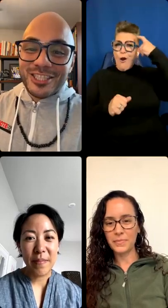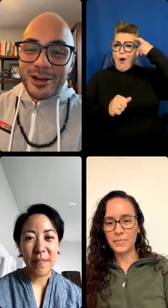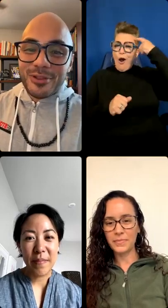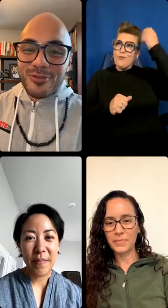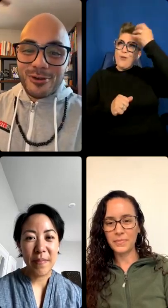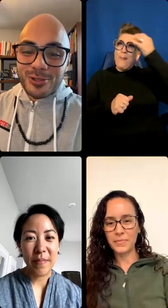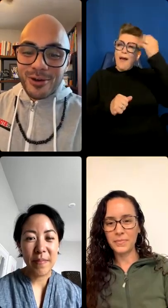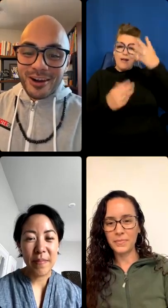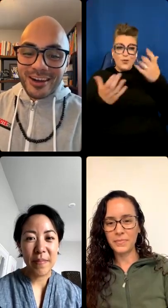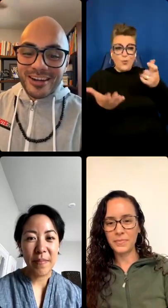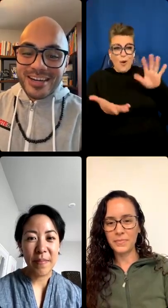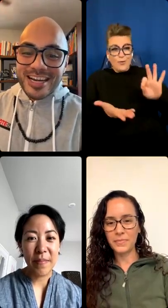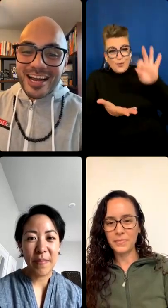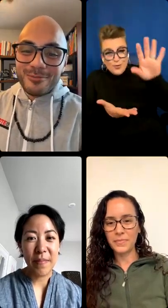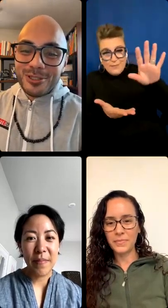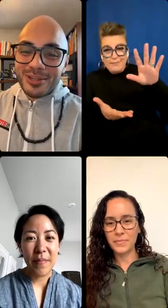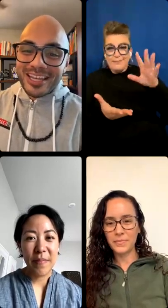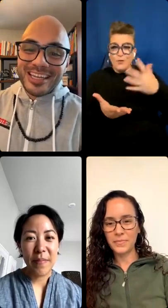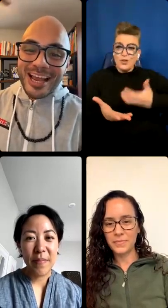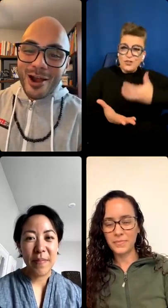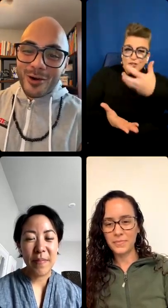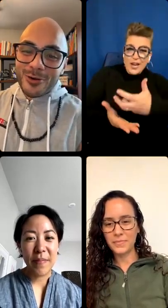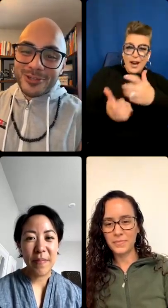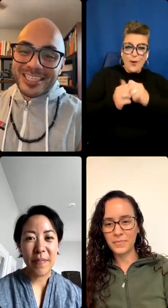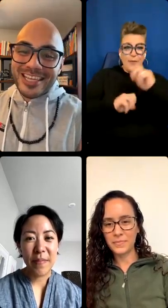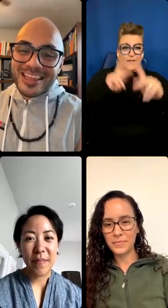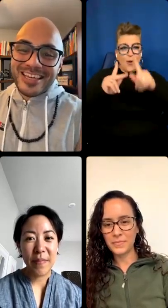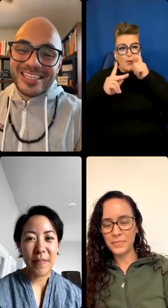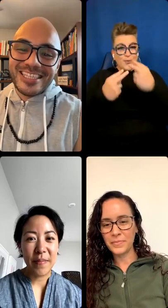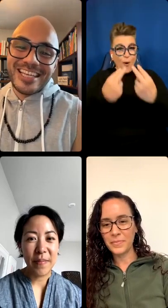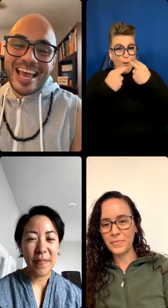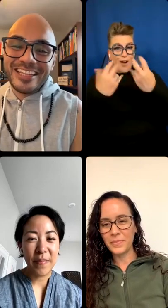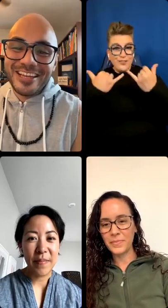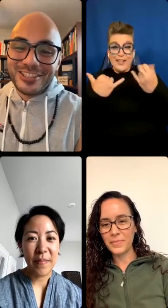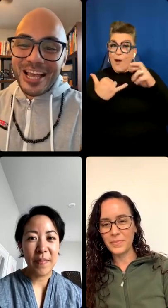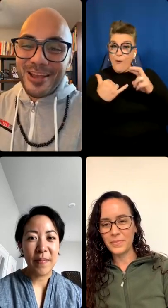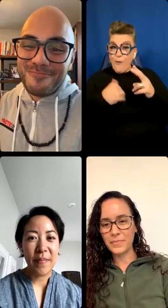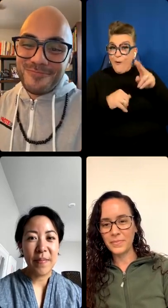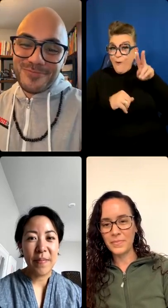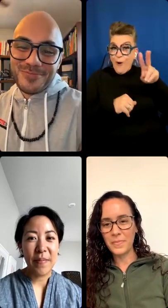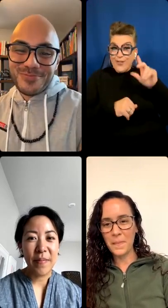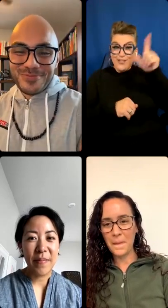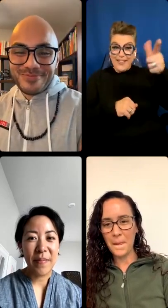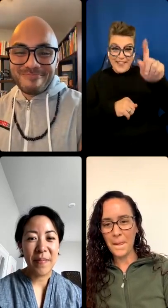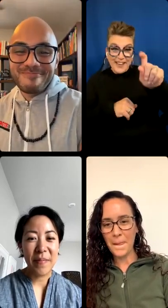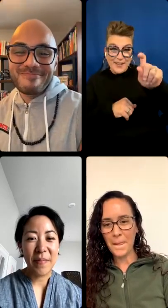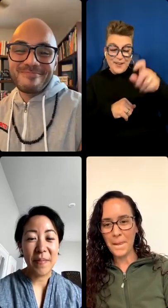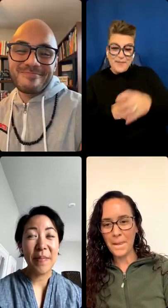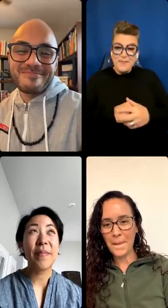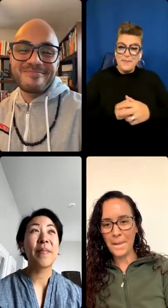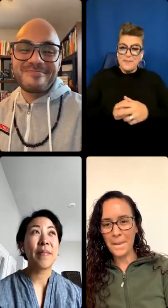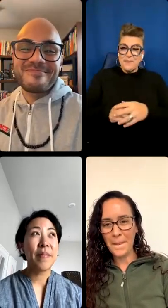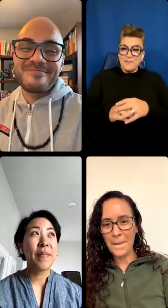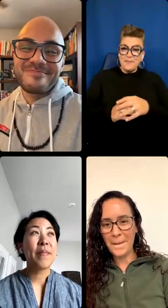like to share with folks who are tuning in now or who will see this at a later time?